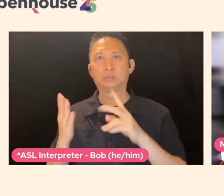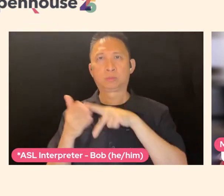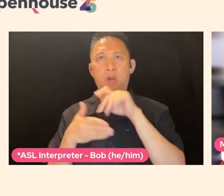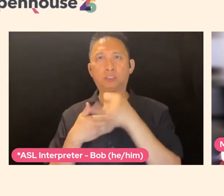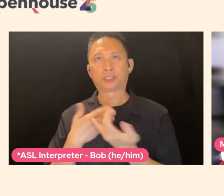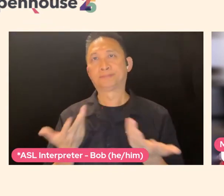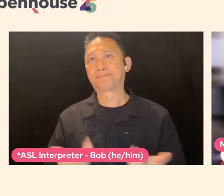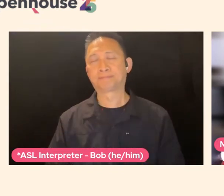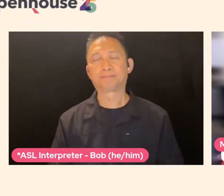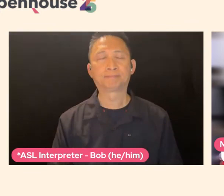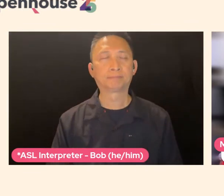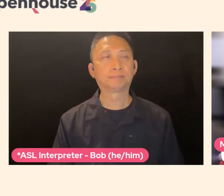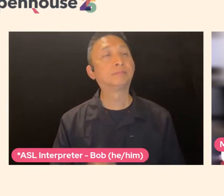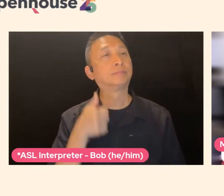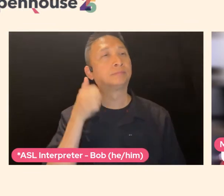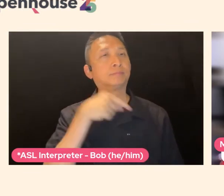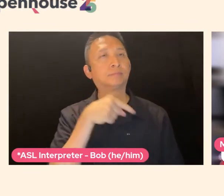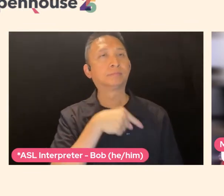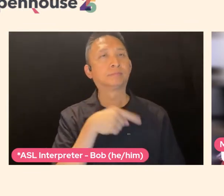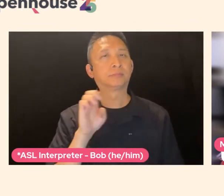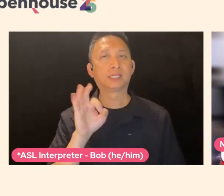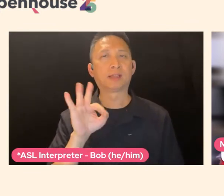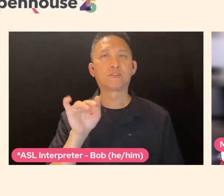Beautiful. Thank you.